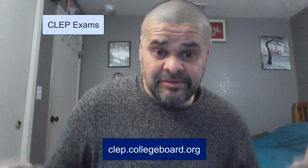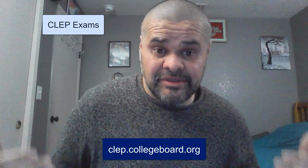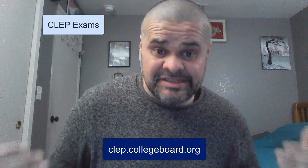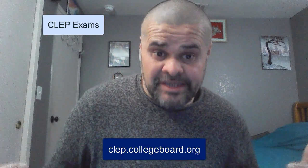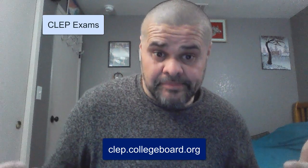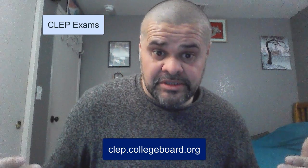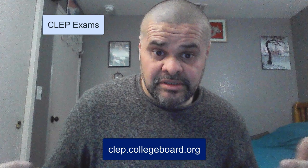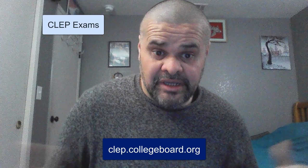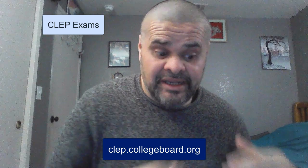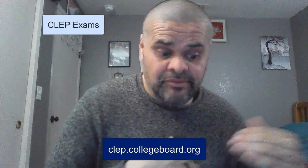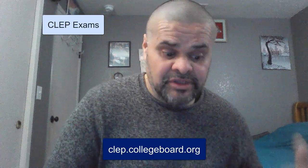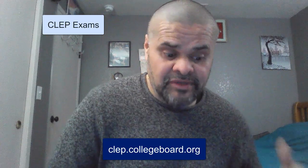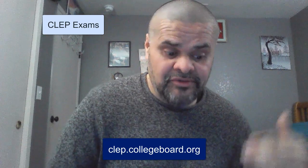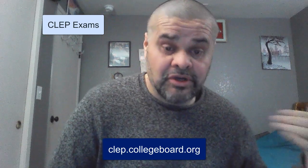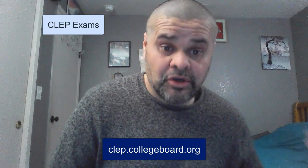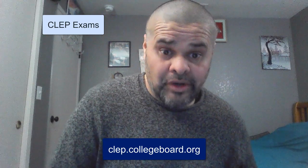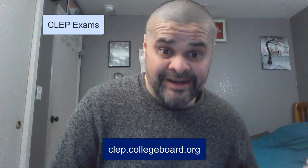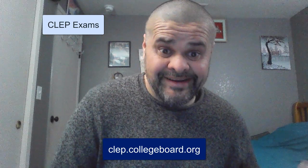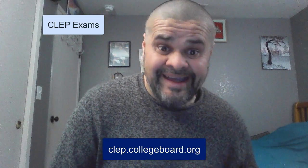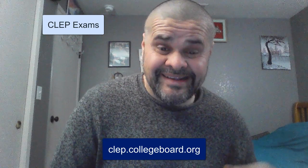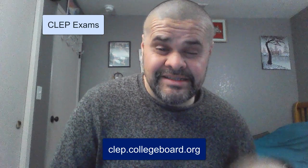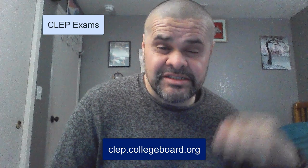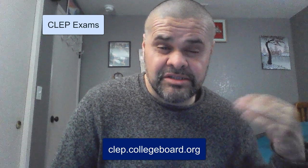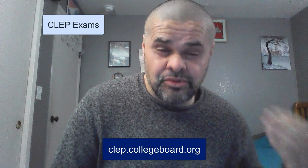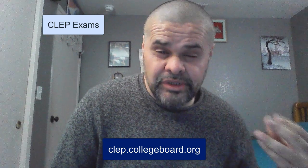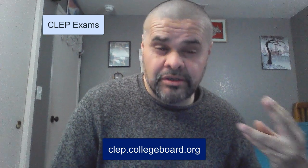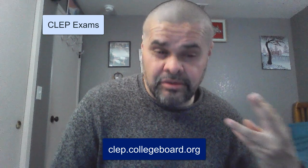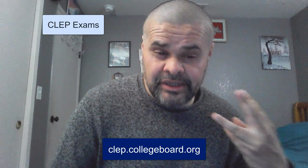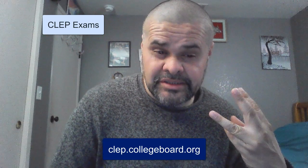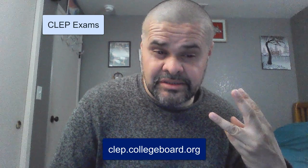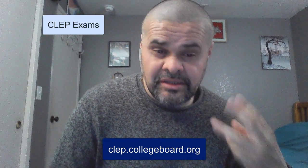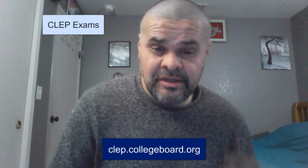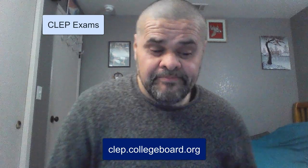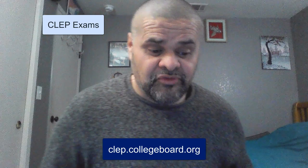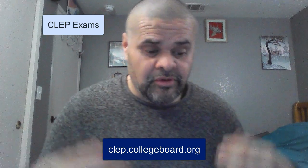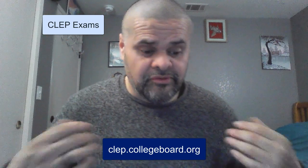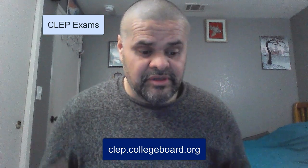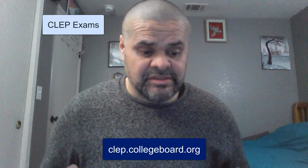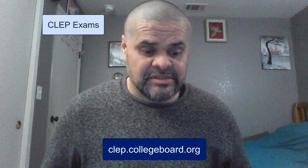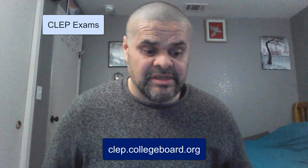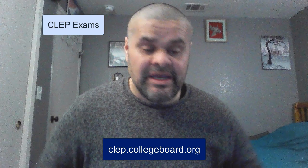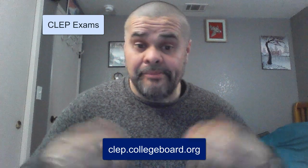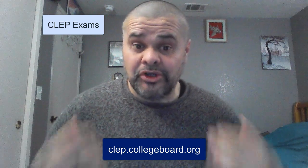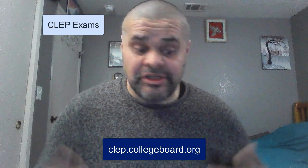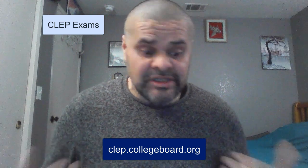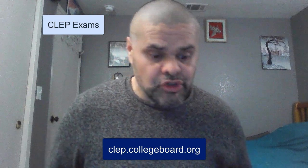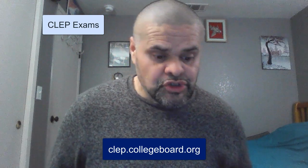will accept. And they will give you credit, at least 3 credits for this. American